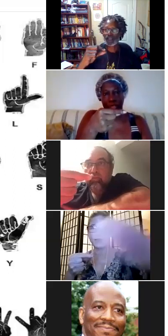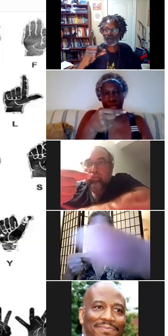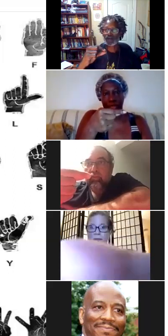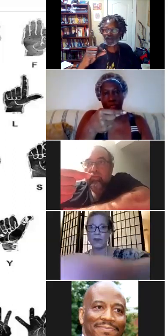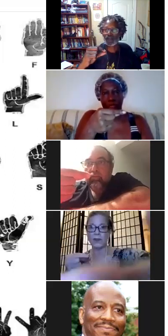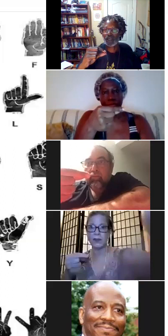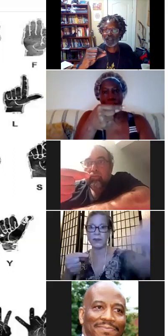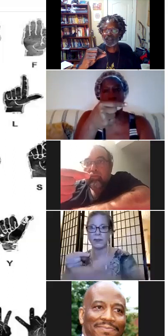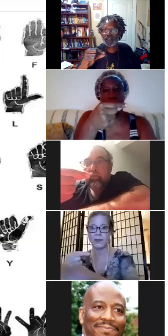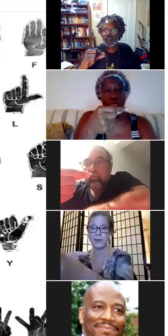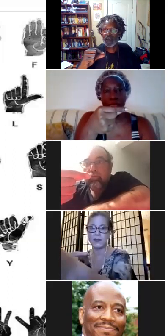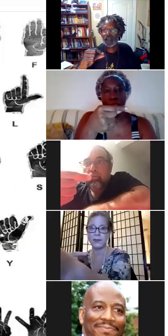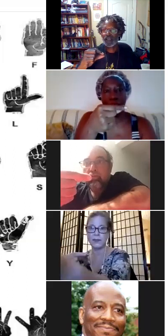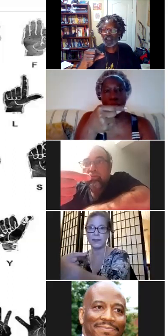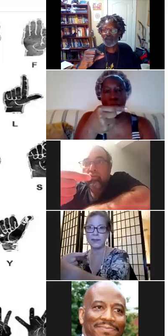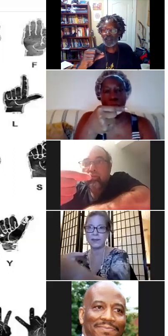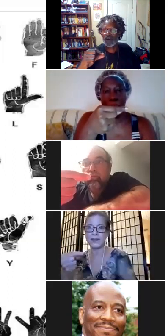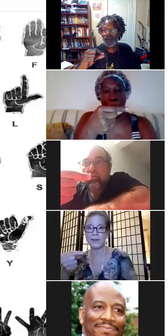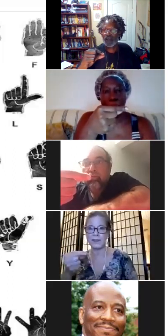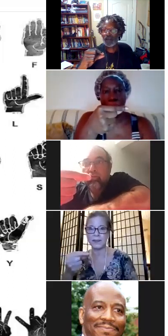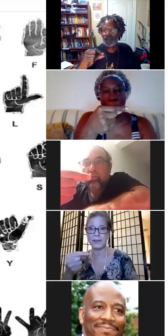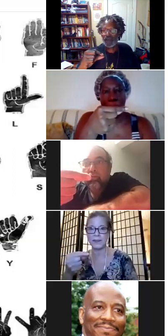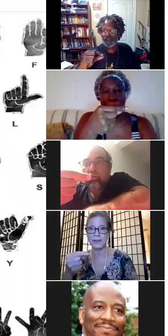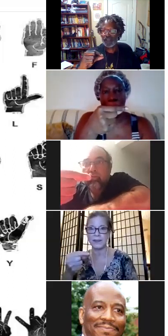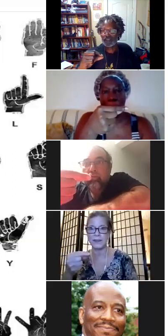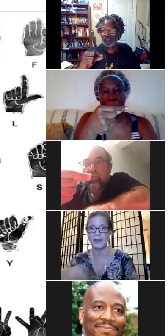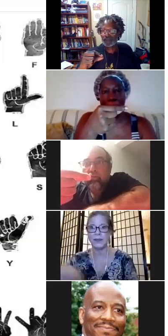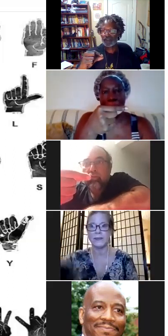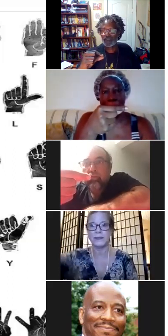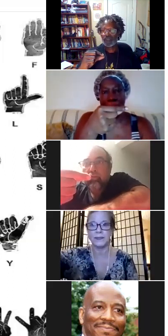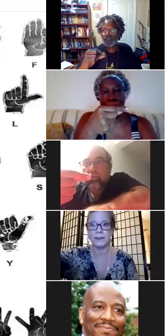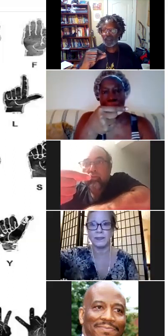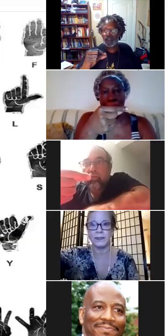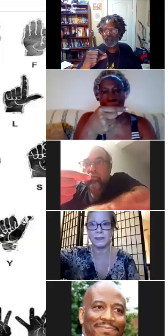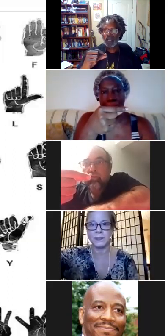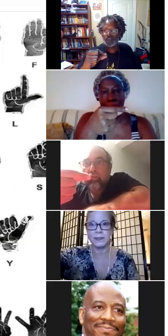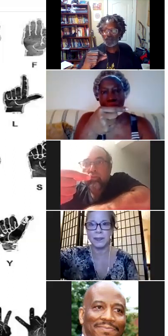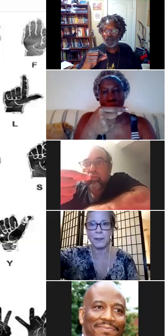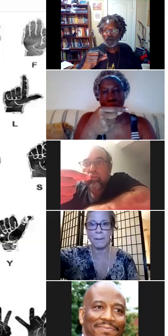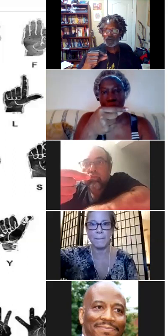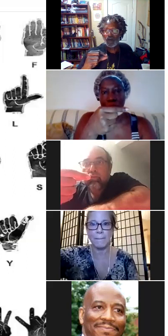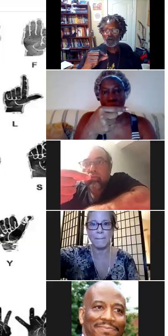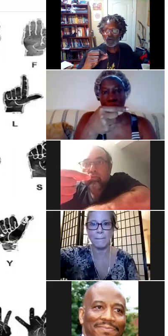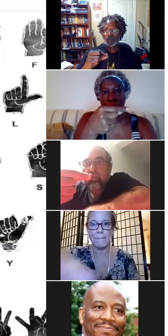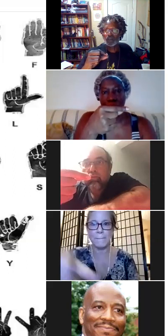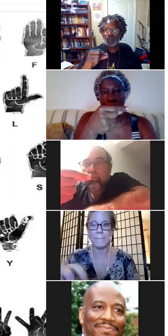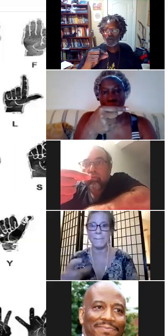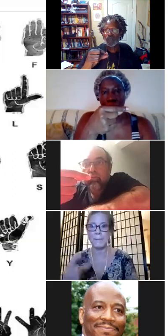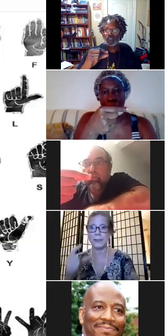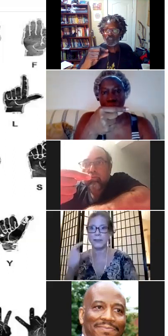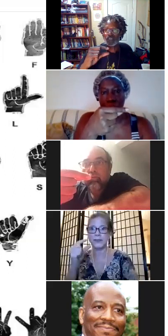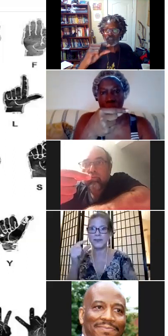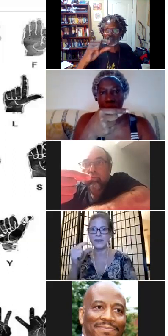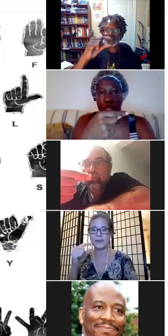right, now here we go. I'm gonna try this. I'm gonna spell go.